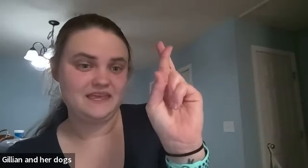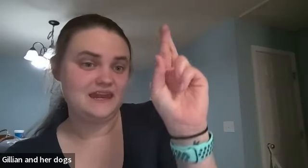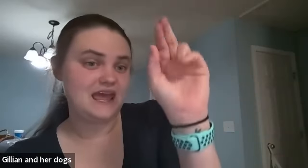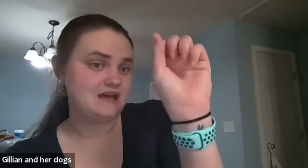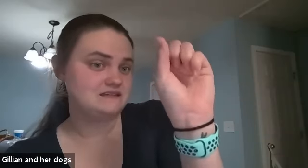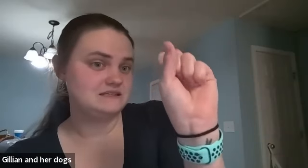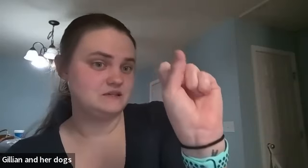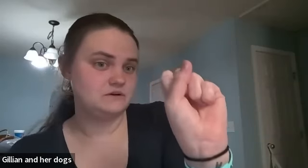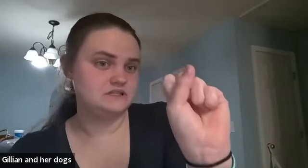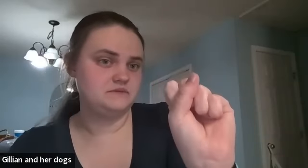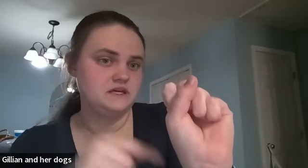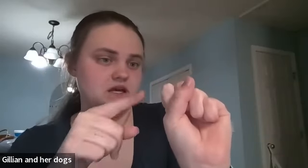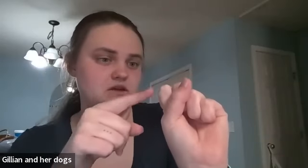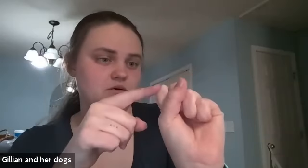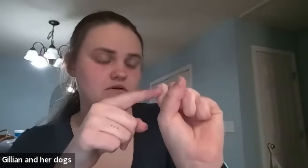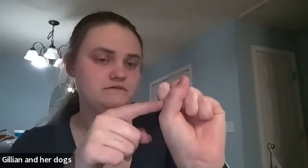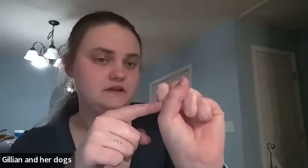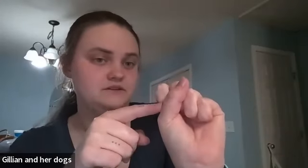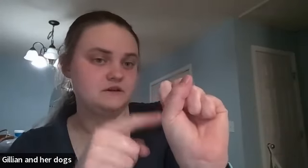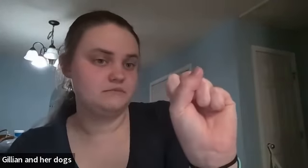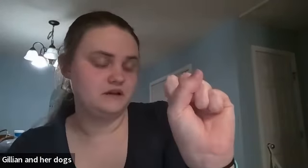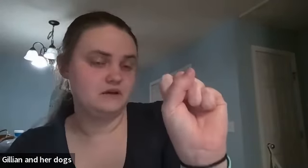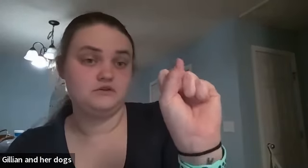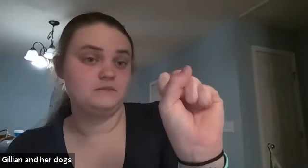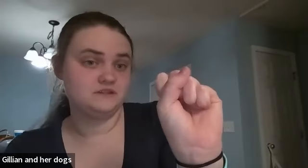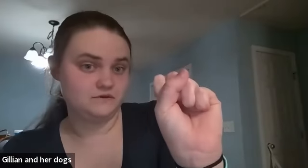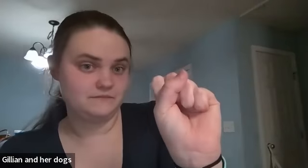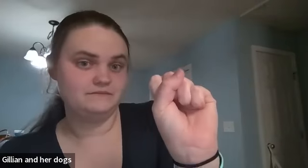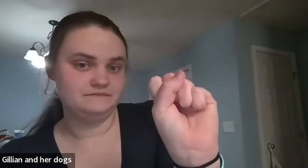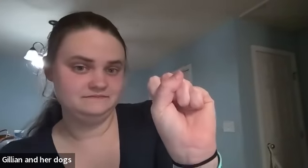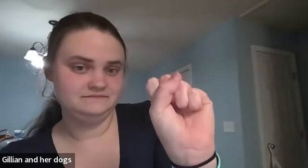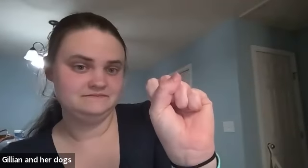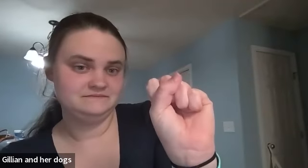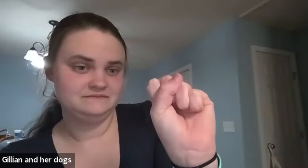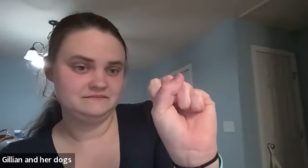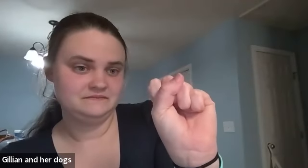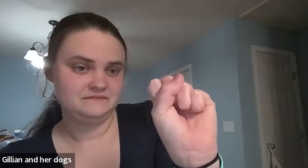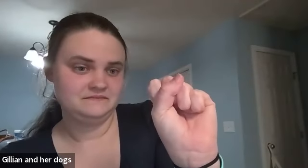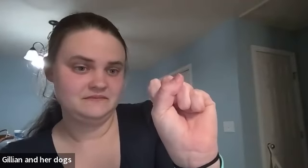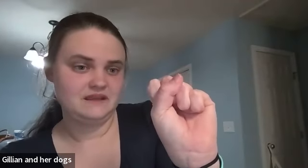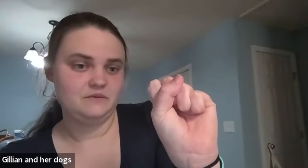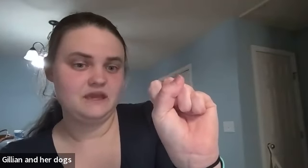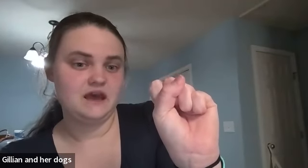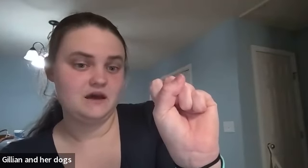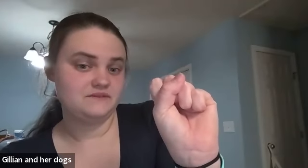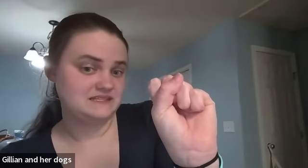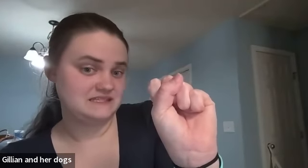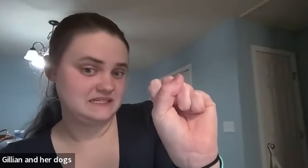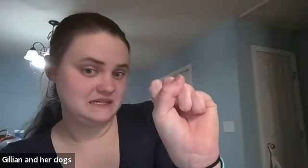Then S is going to be your fingers, but now your thumb is over them. And then we have